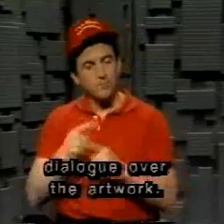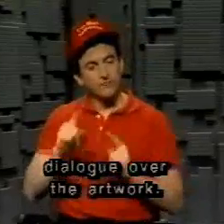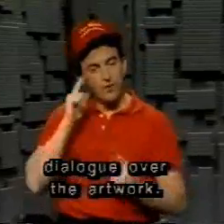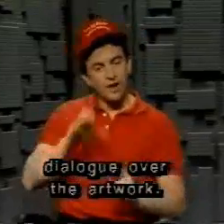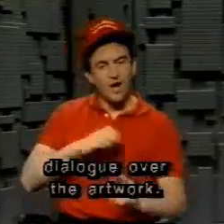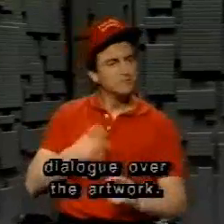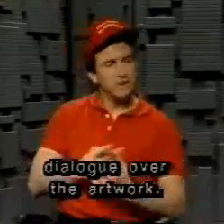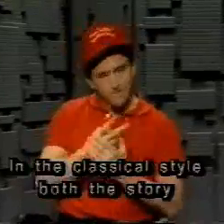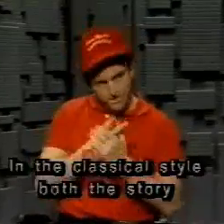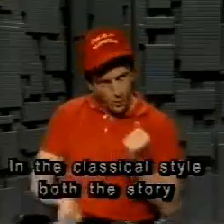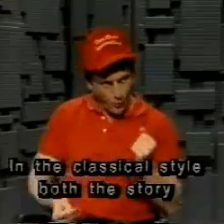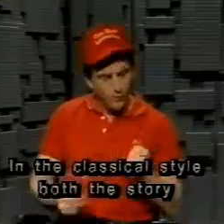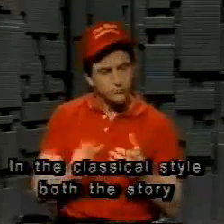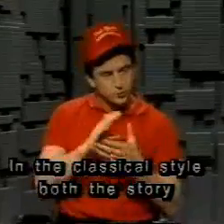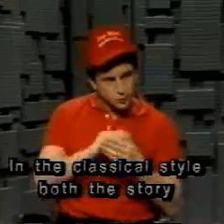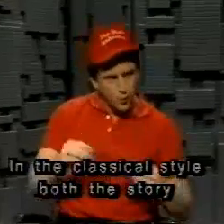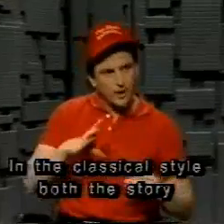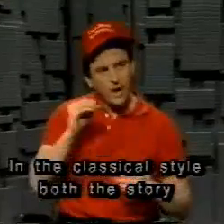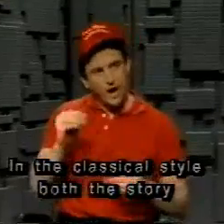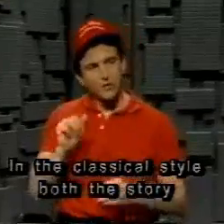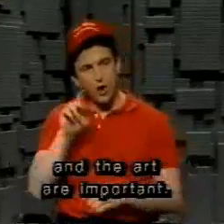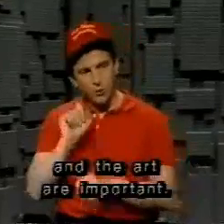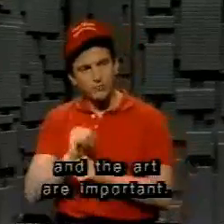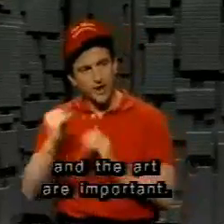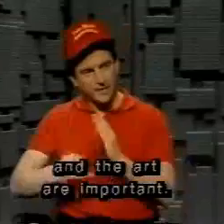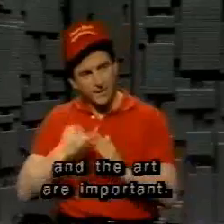In the classical style, both the story and the art are important.